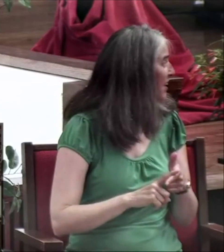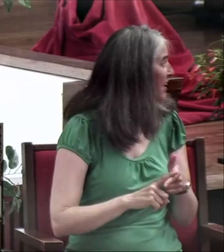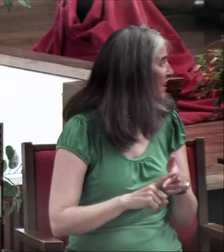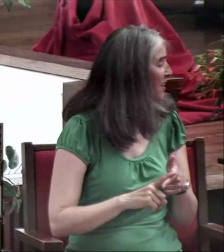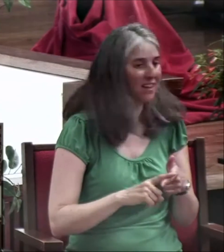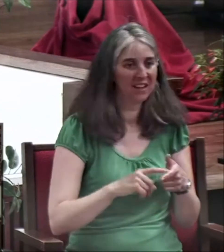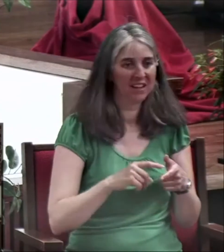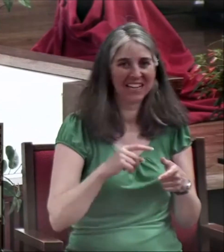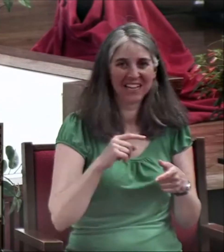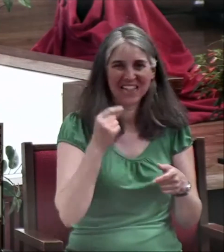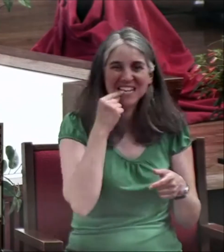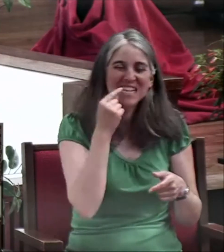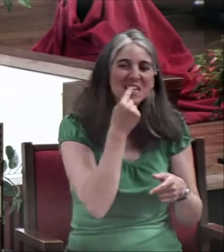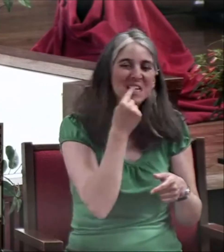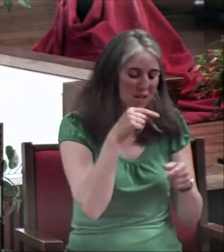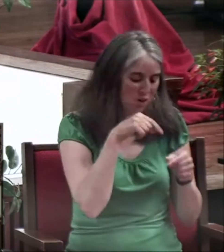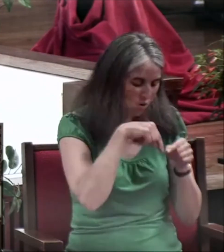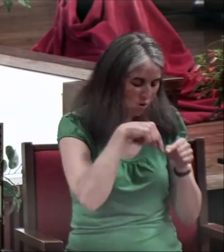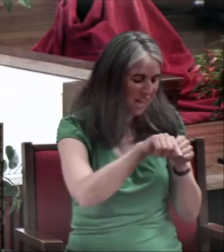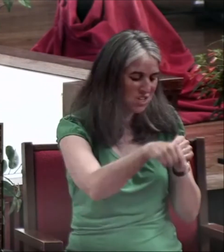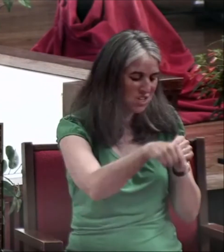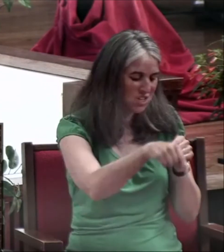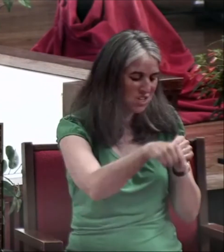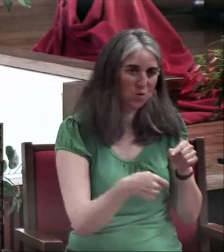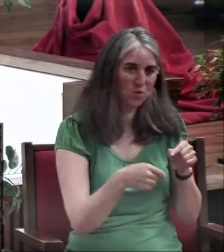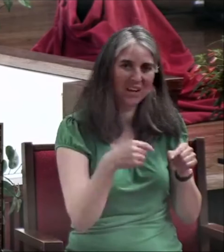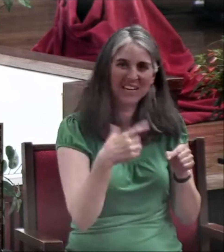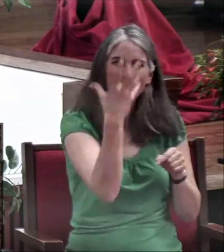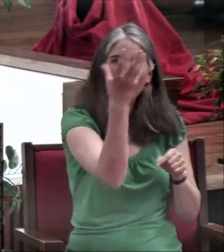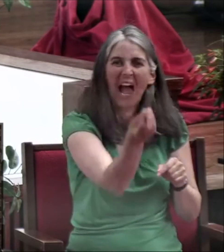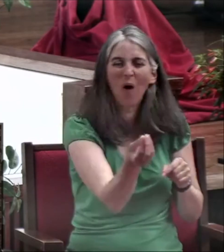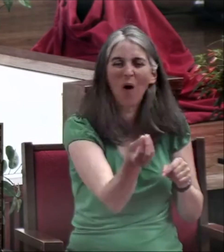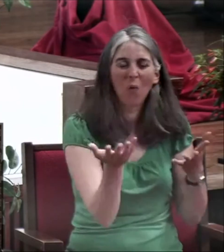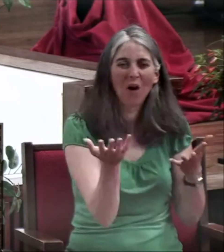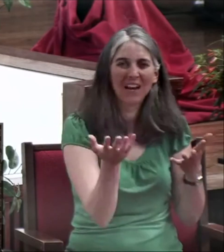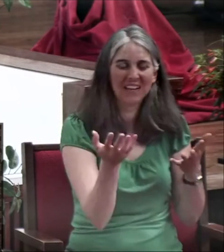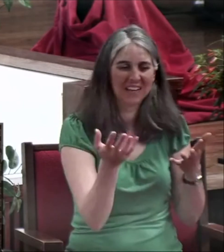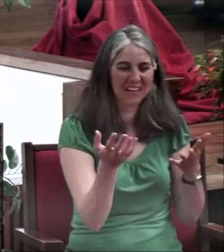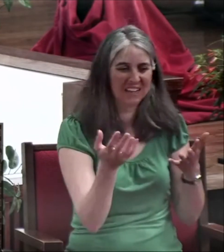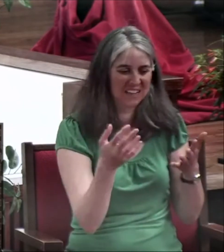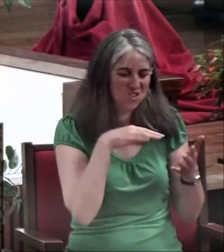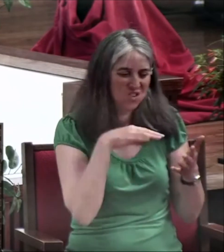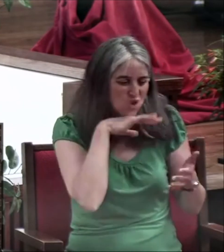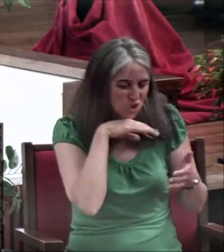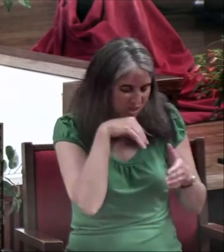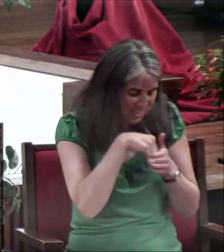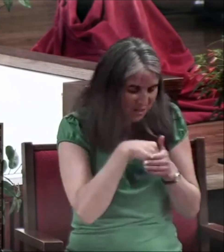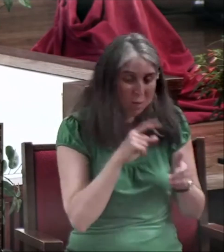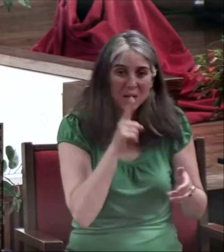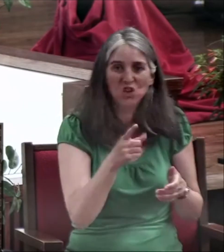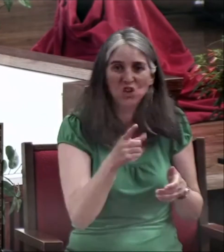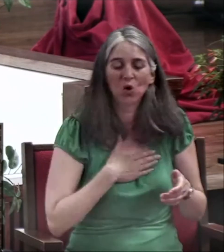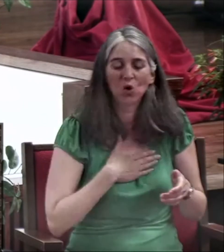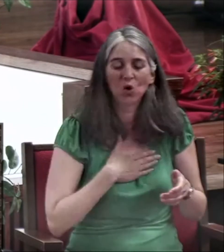job of going in this groove and cleaning out and making sure that my chainsaw is